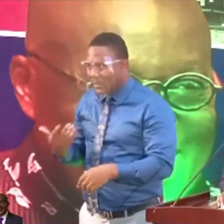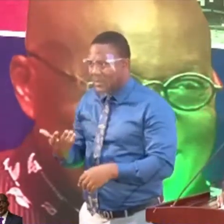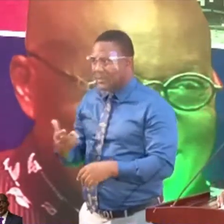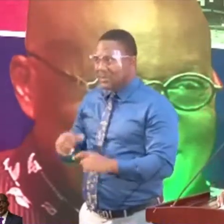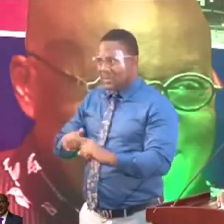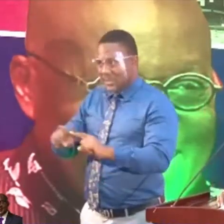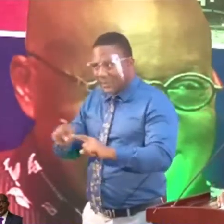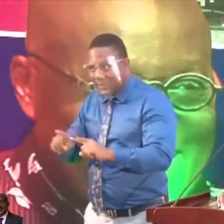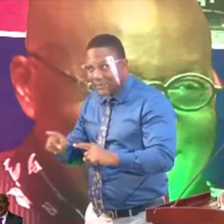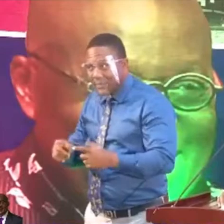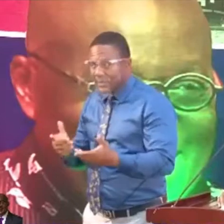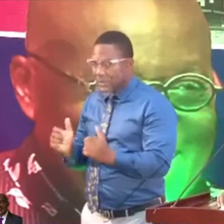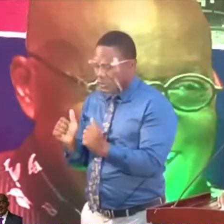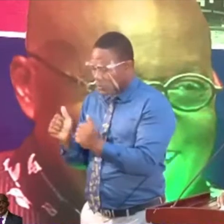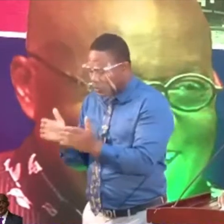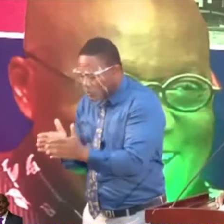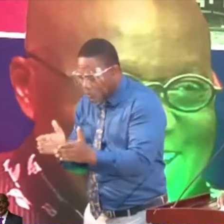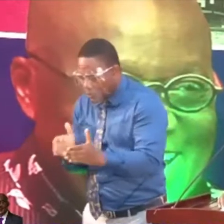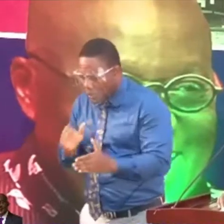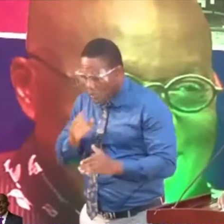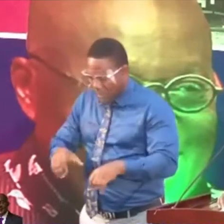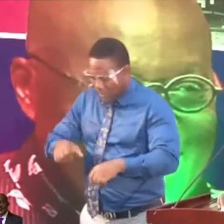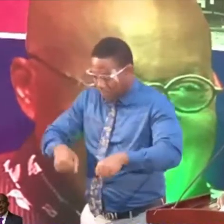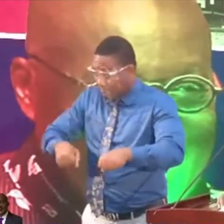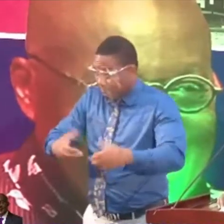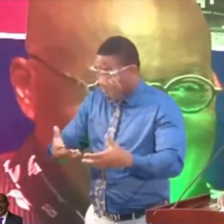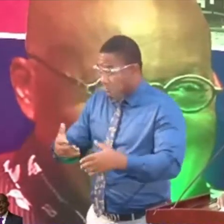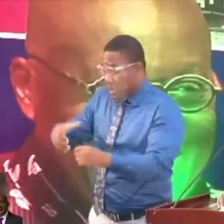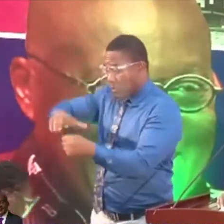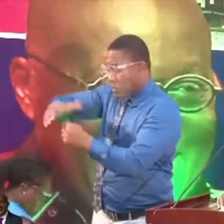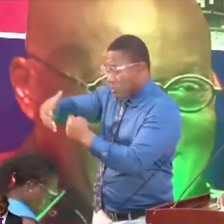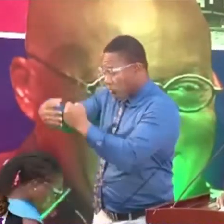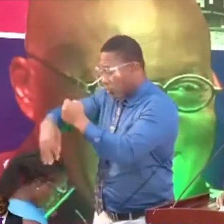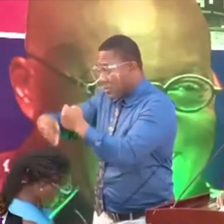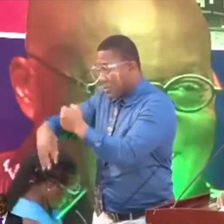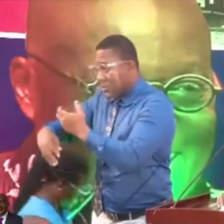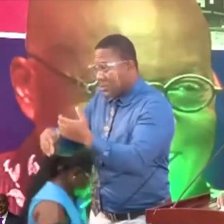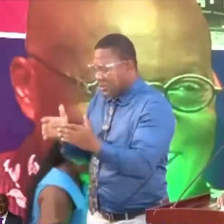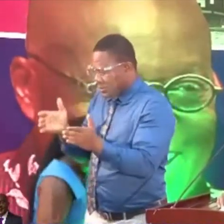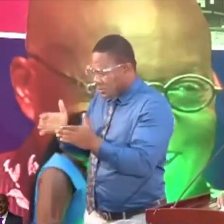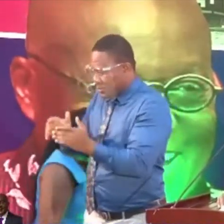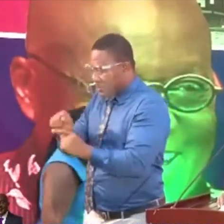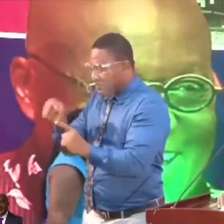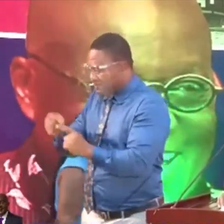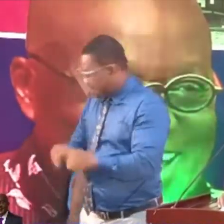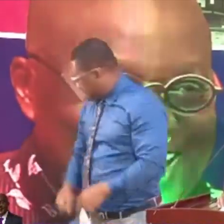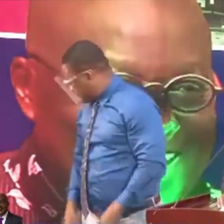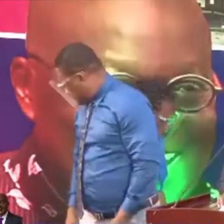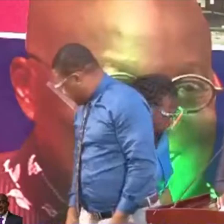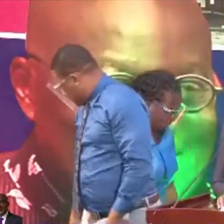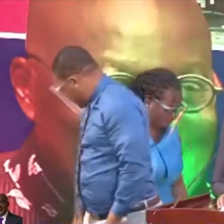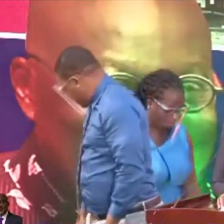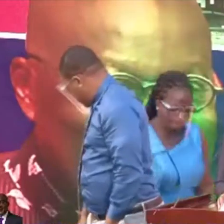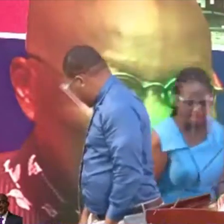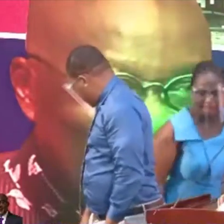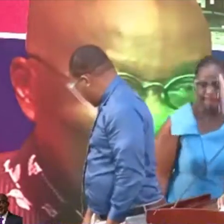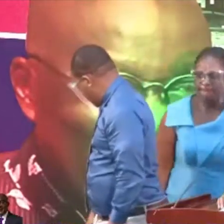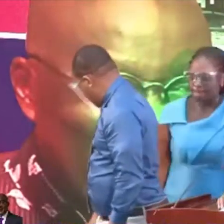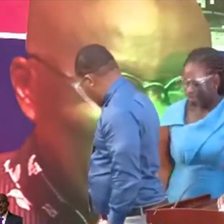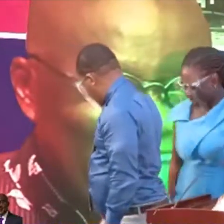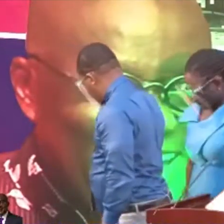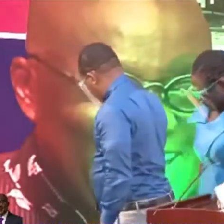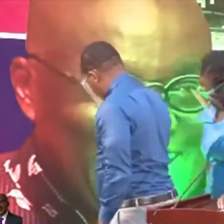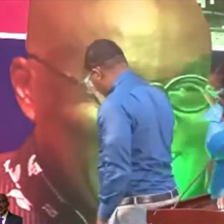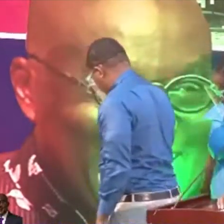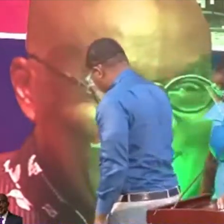solar-powered small water systems, small town water systems, water extension projects, and